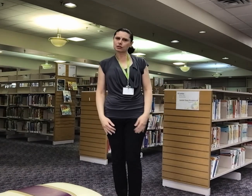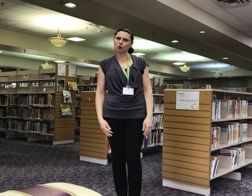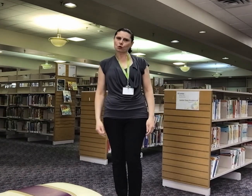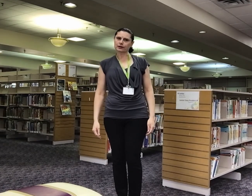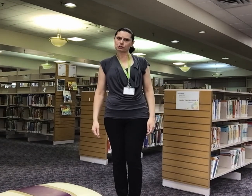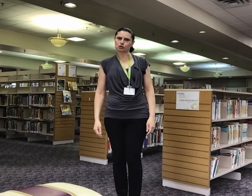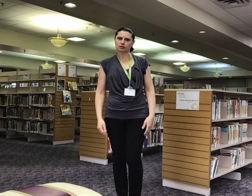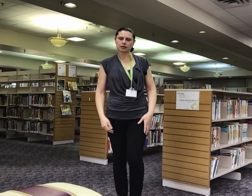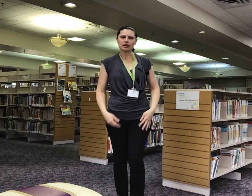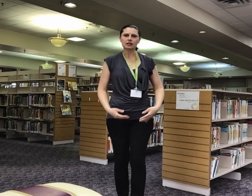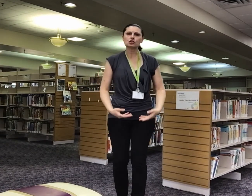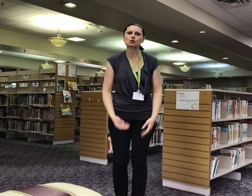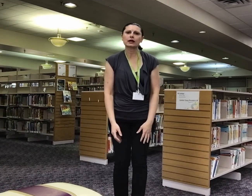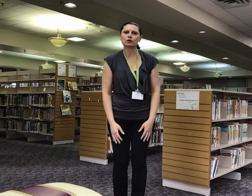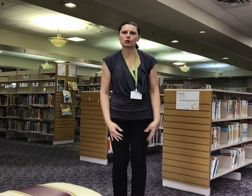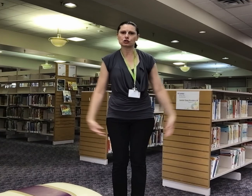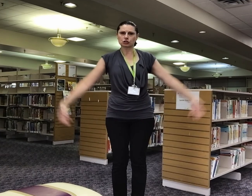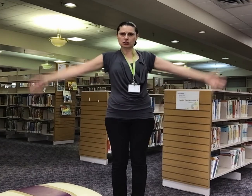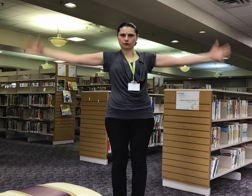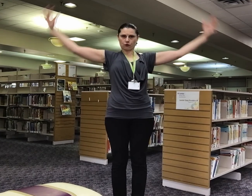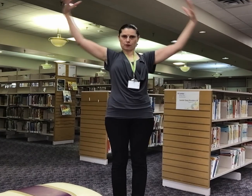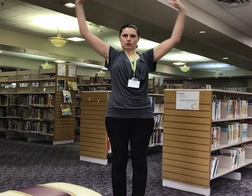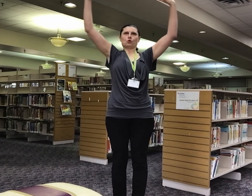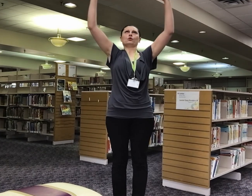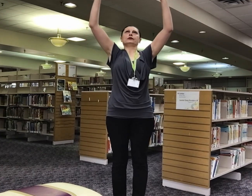an orange? Let's try an orange. Let's form an orange.